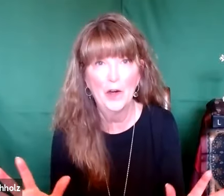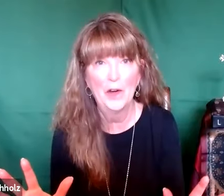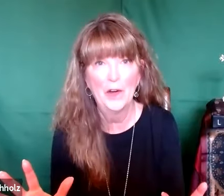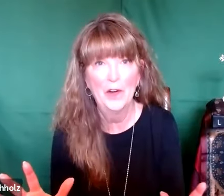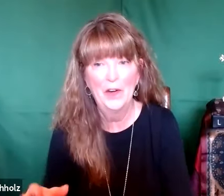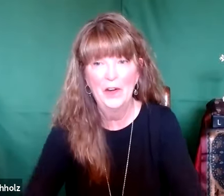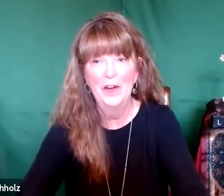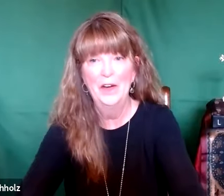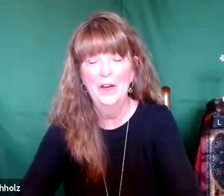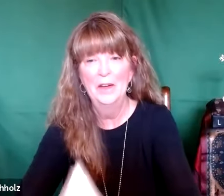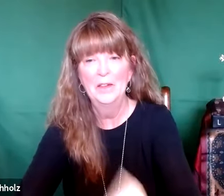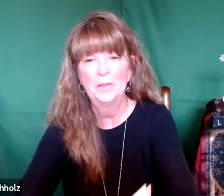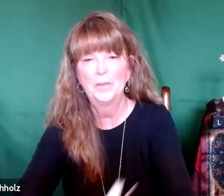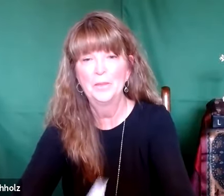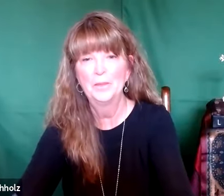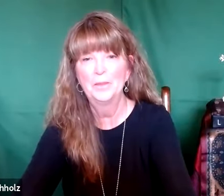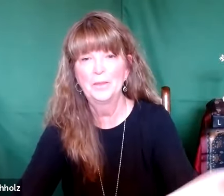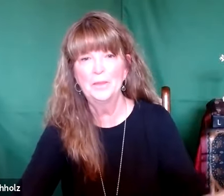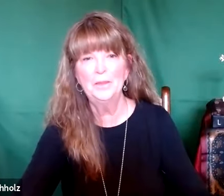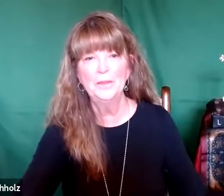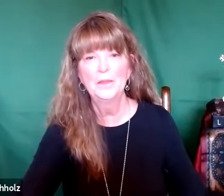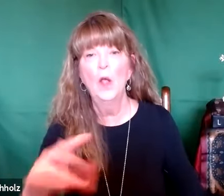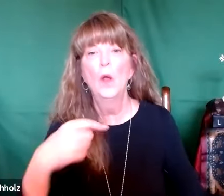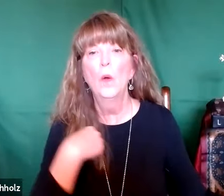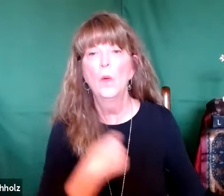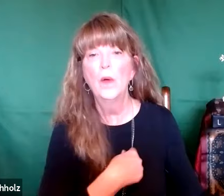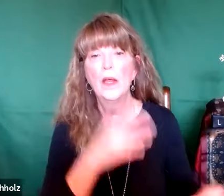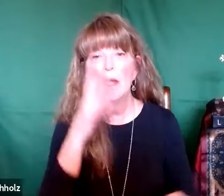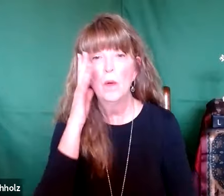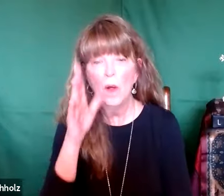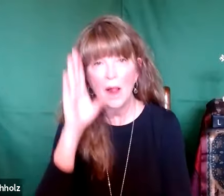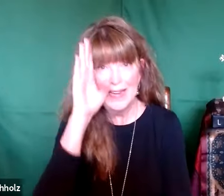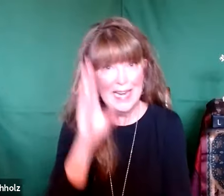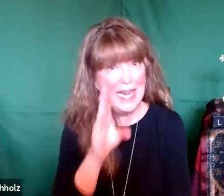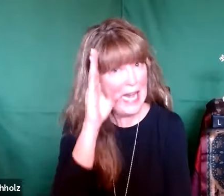once that curtain was torn, he was able to see clearly.